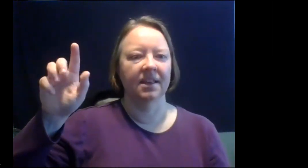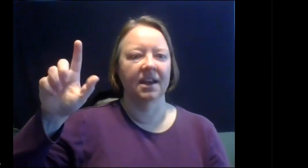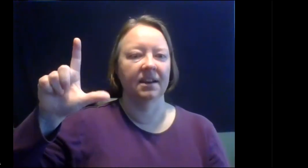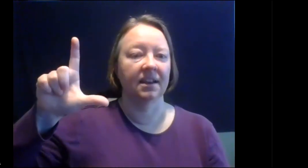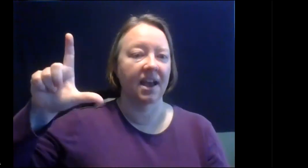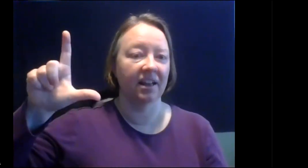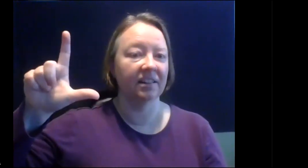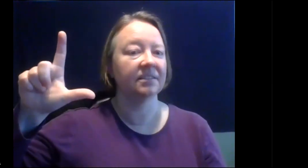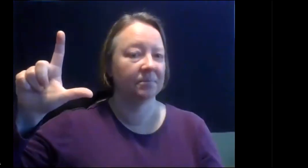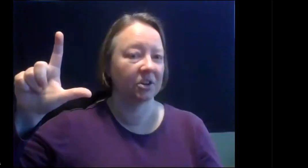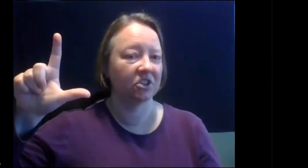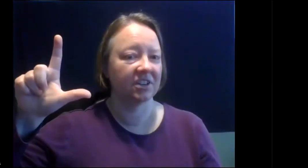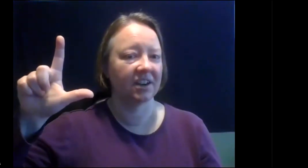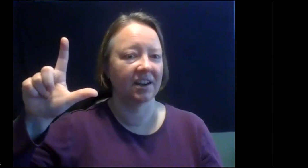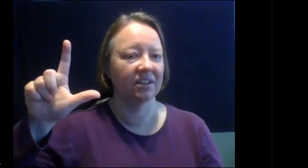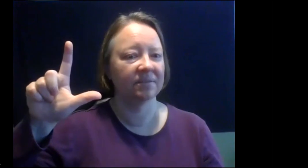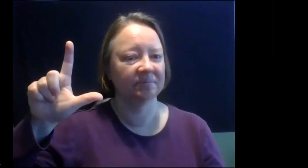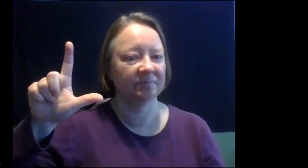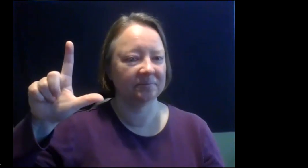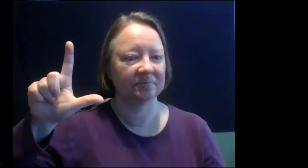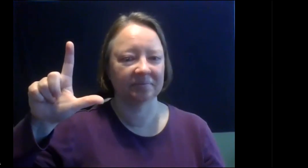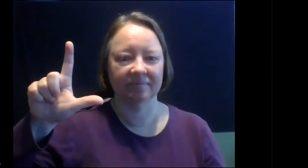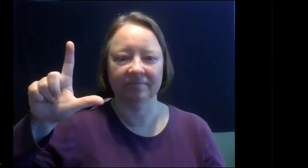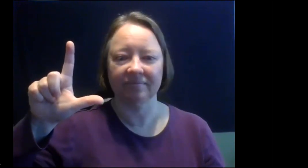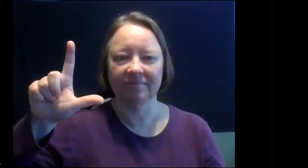And then L looks just like an L.